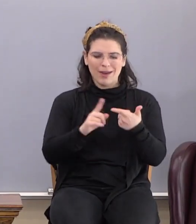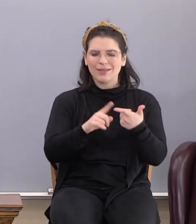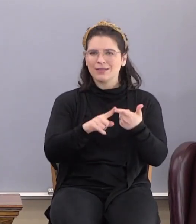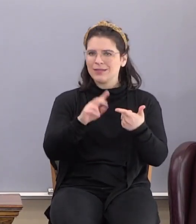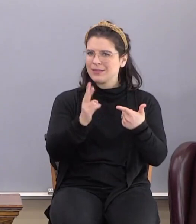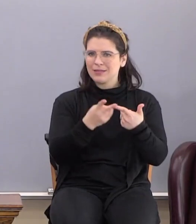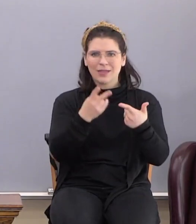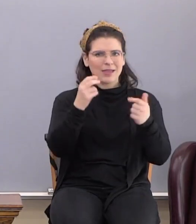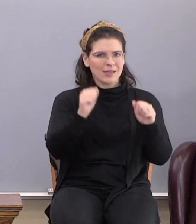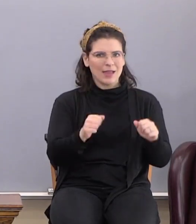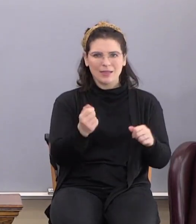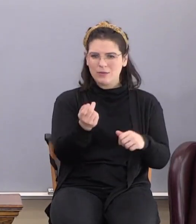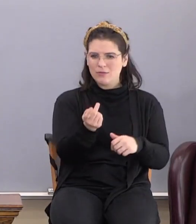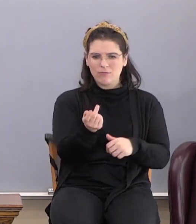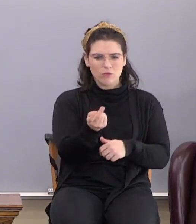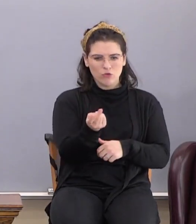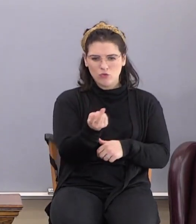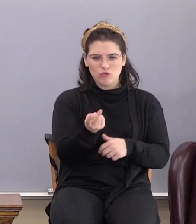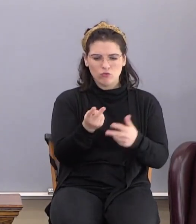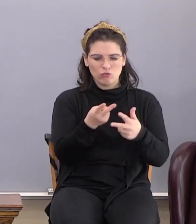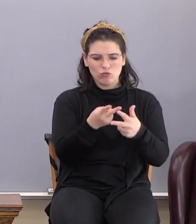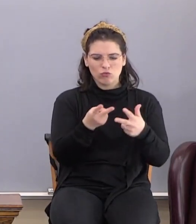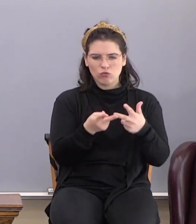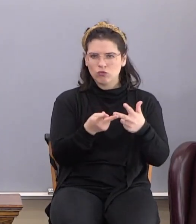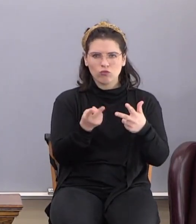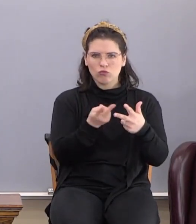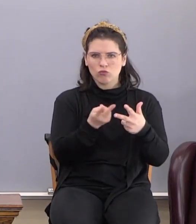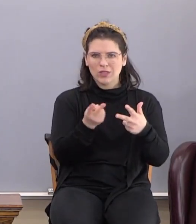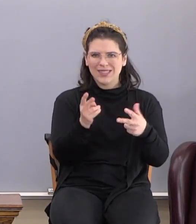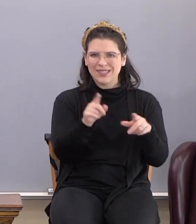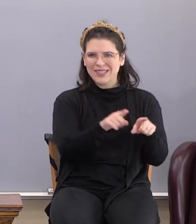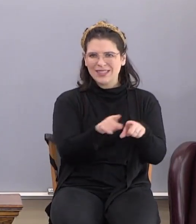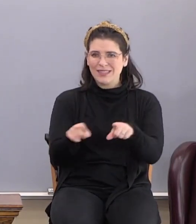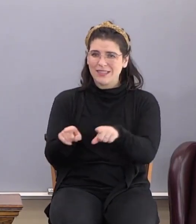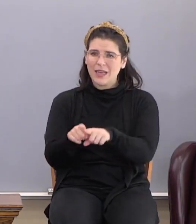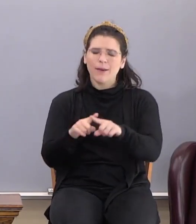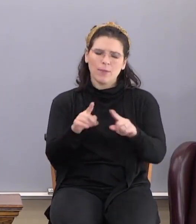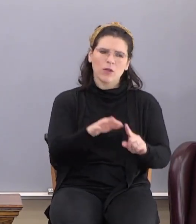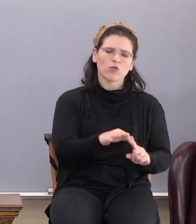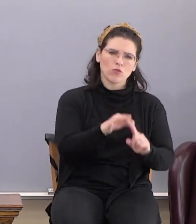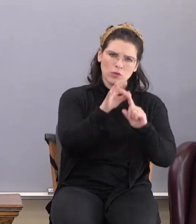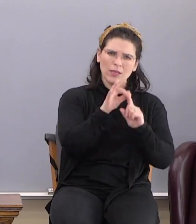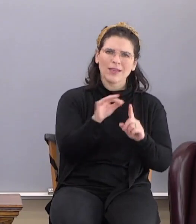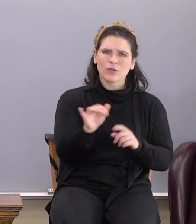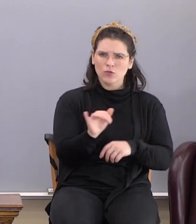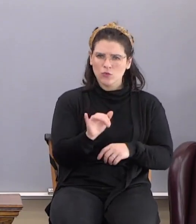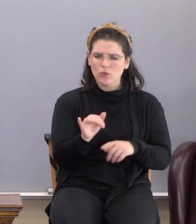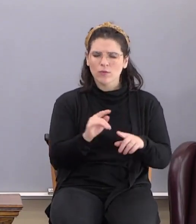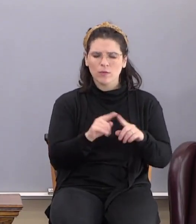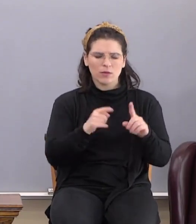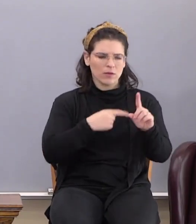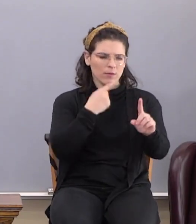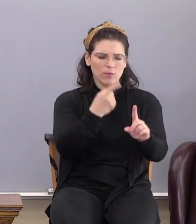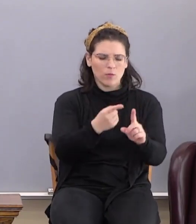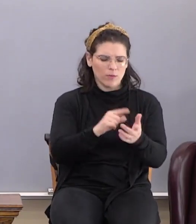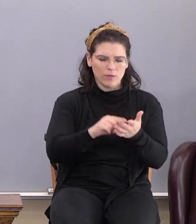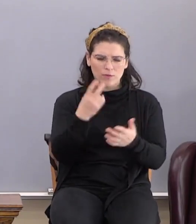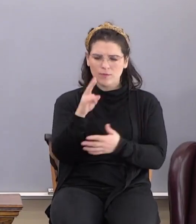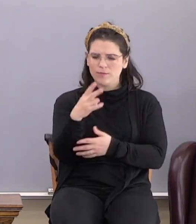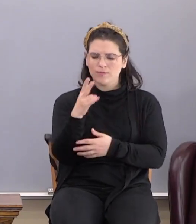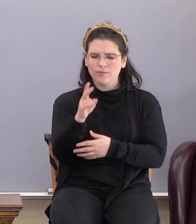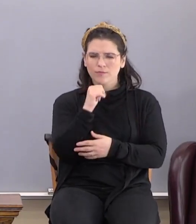yes, they're one and the same, and yet they are unique and distinct. But the purpose in verse 17 is not